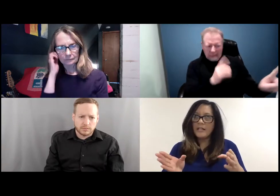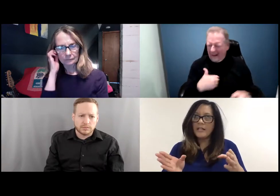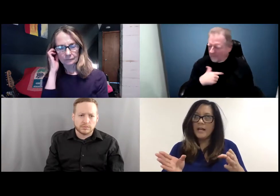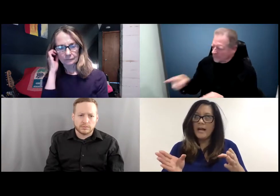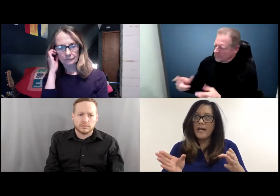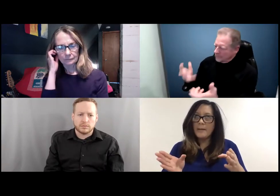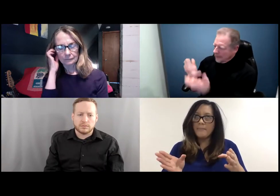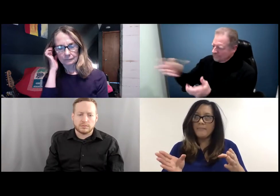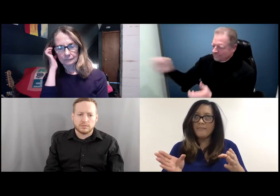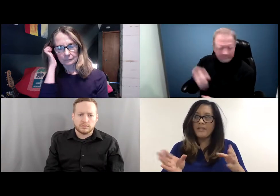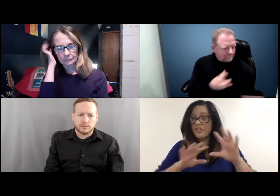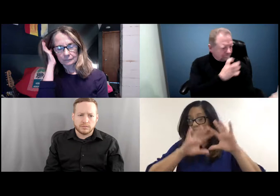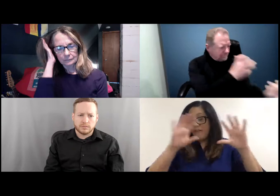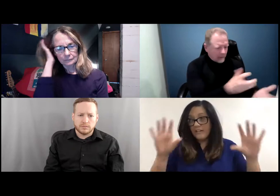different